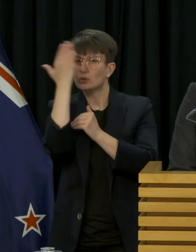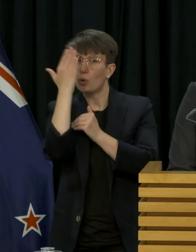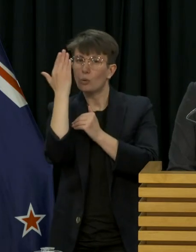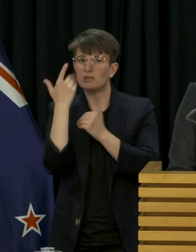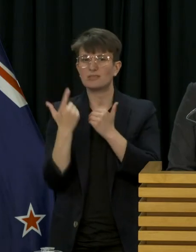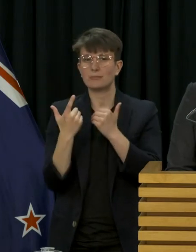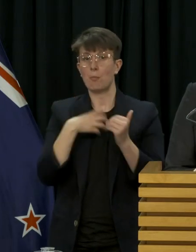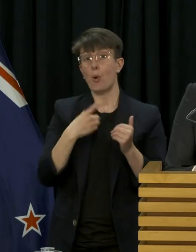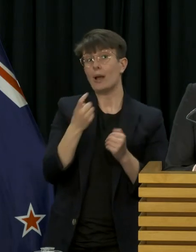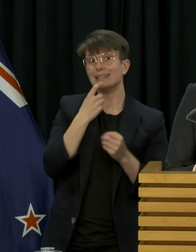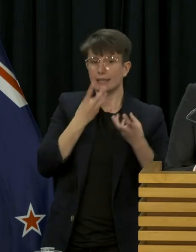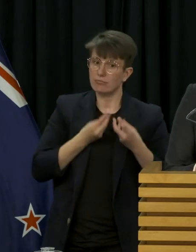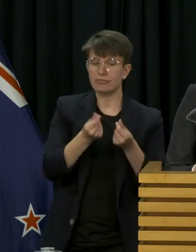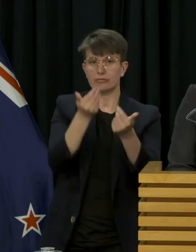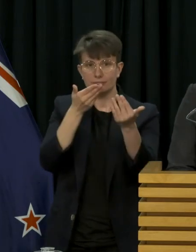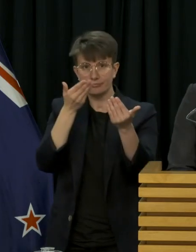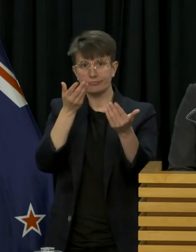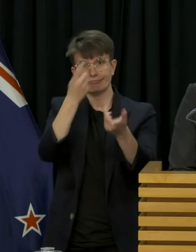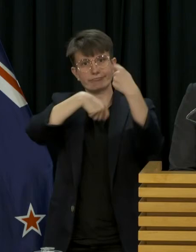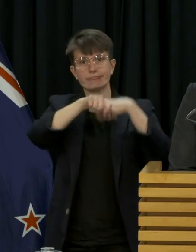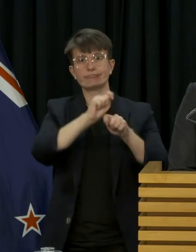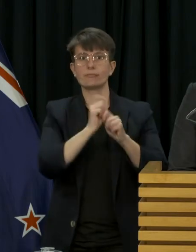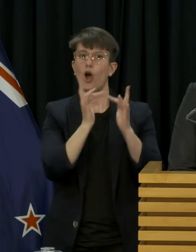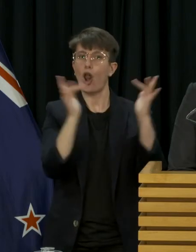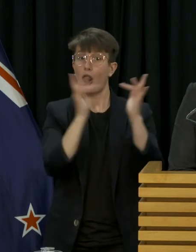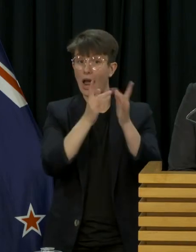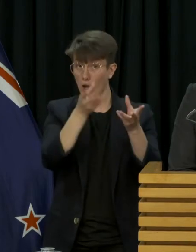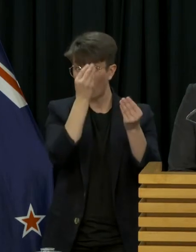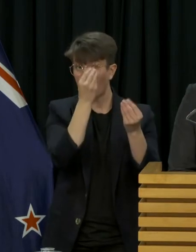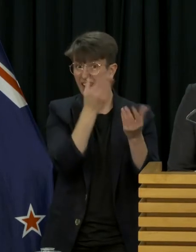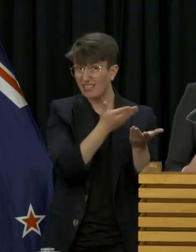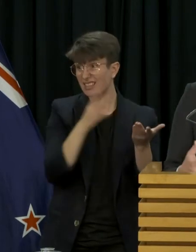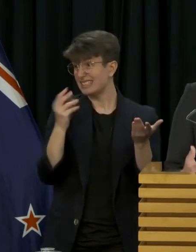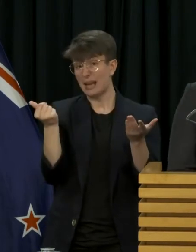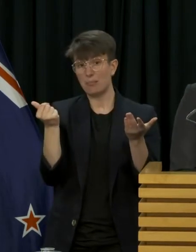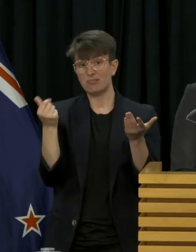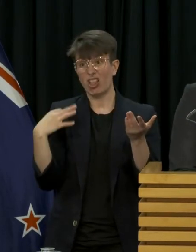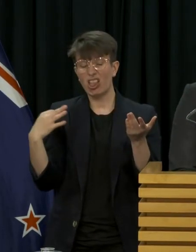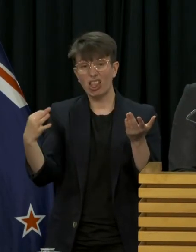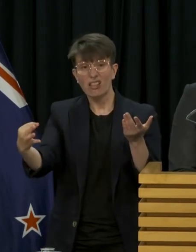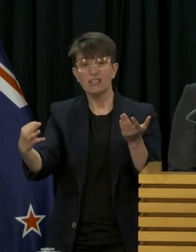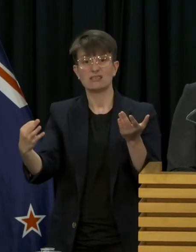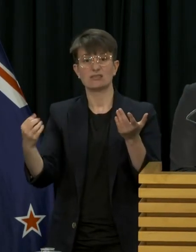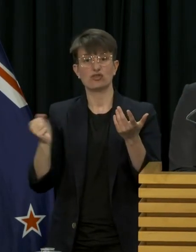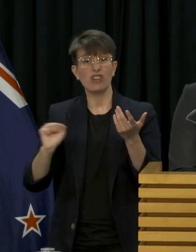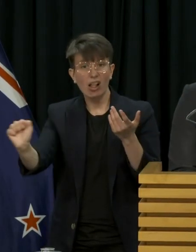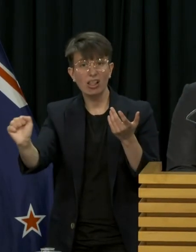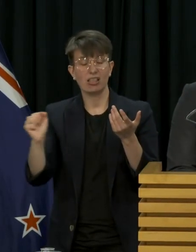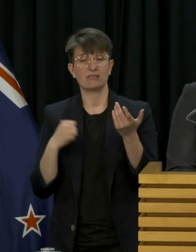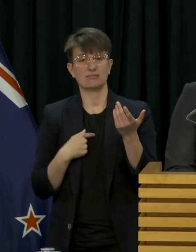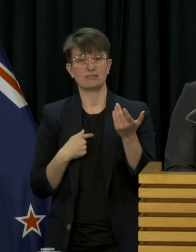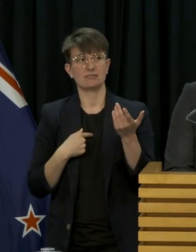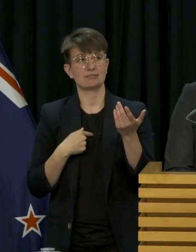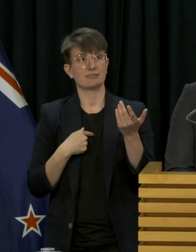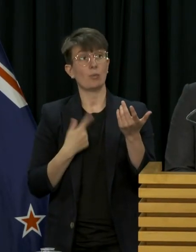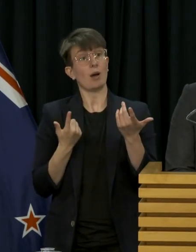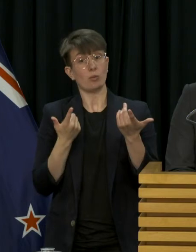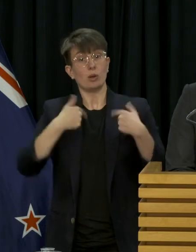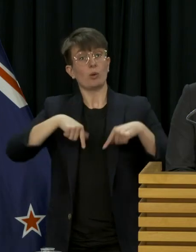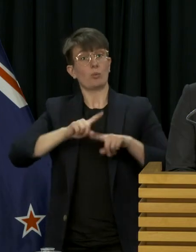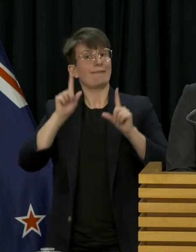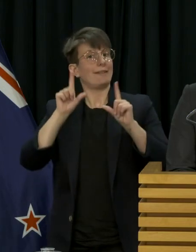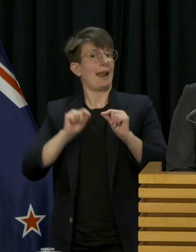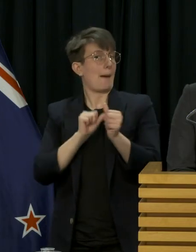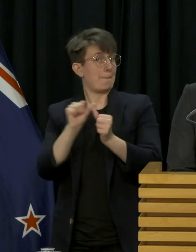others? So you'll note that we did a lot of things over the last year, including making sure that hard packs of materials, printed materials, were available